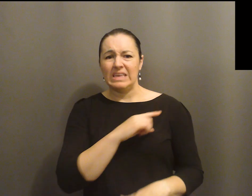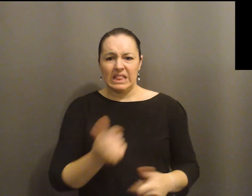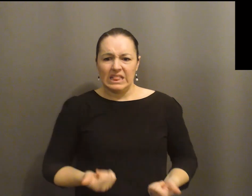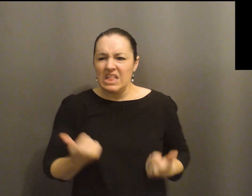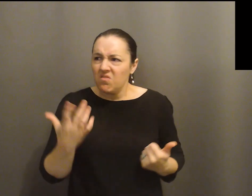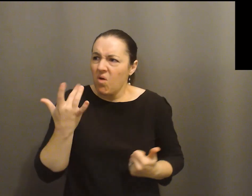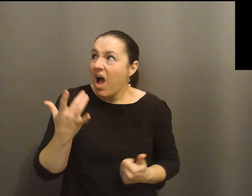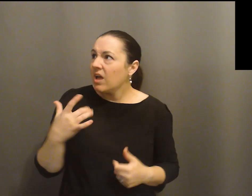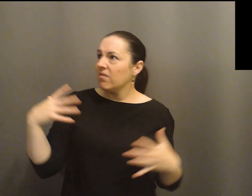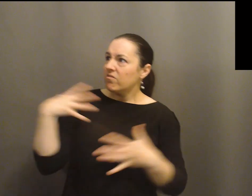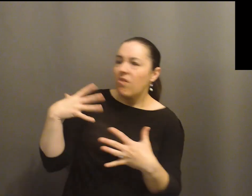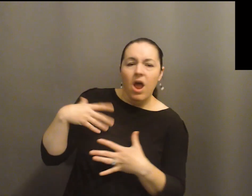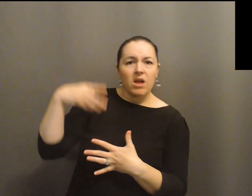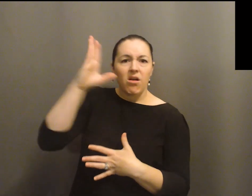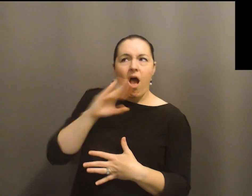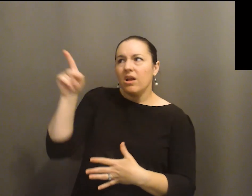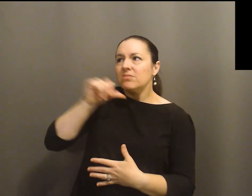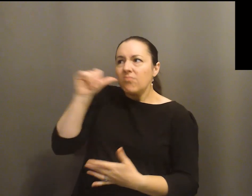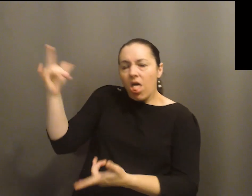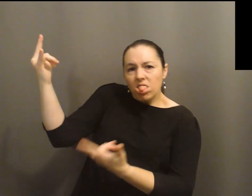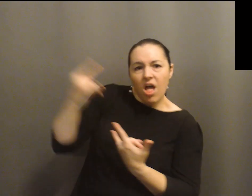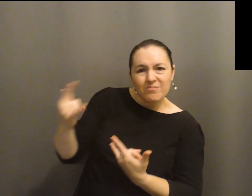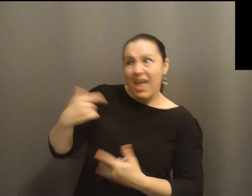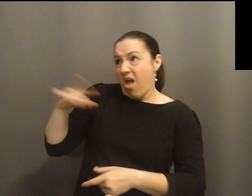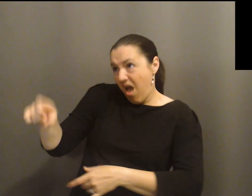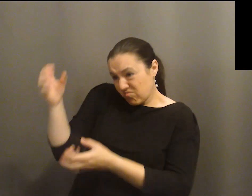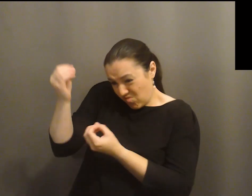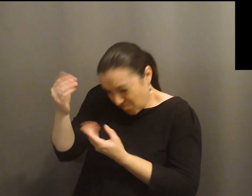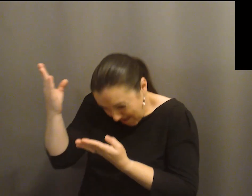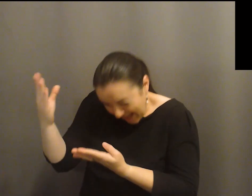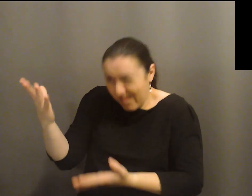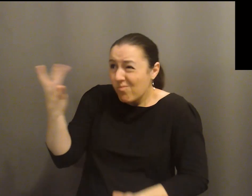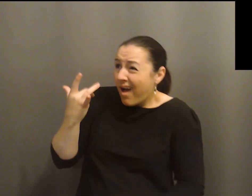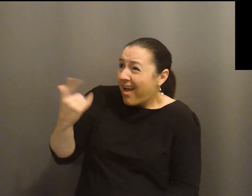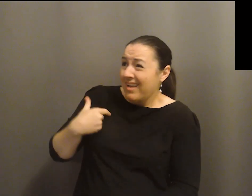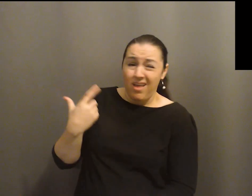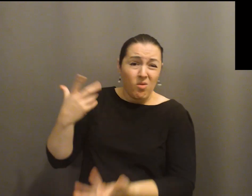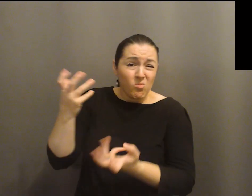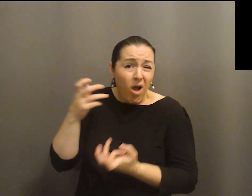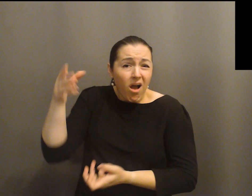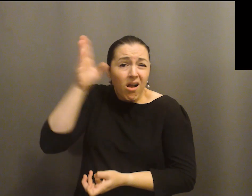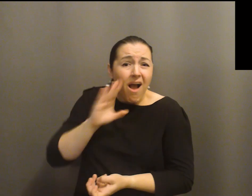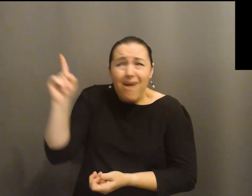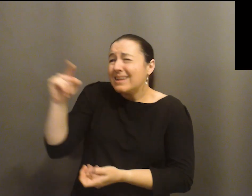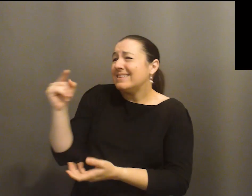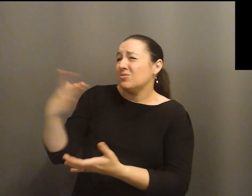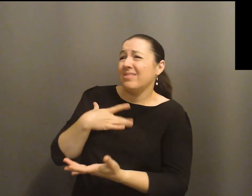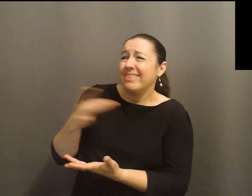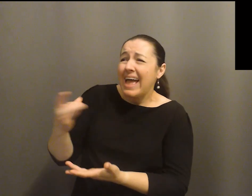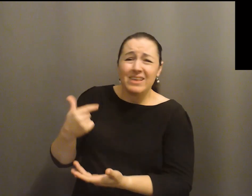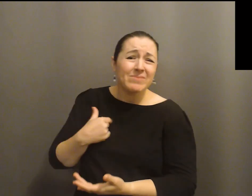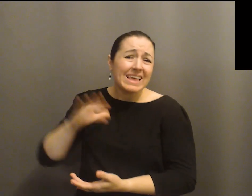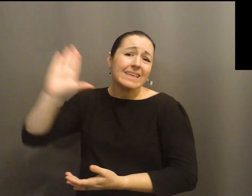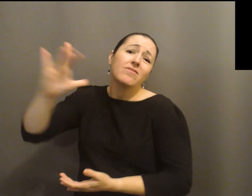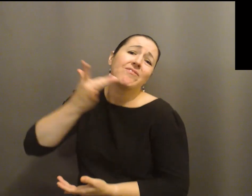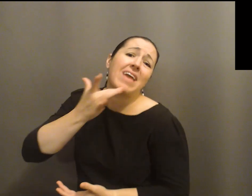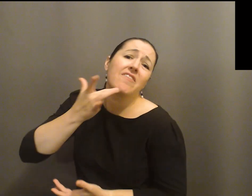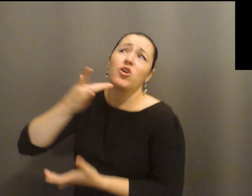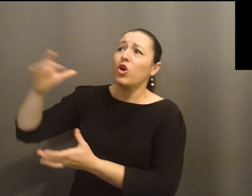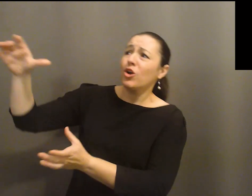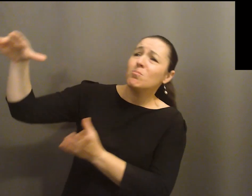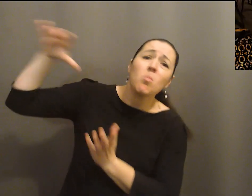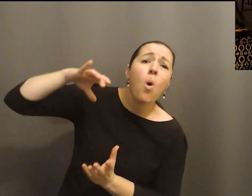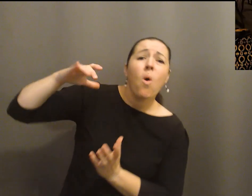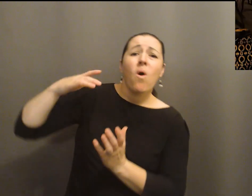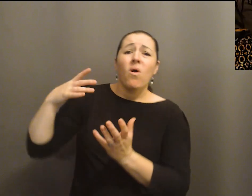loving me That I need to Obey him So that somehow I can get God To like me To have his favor Poured out on me To